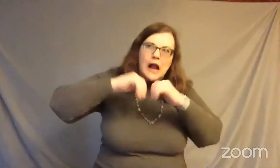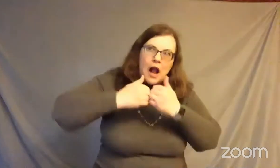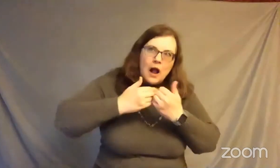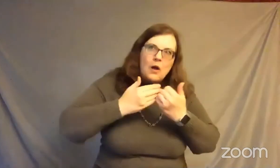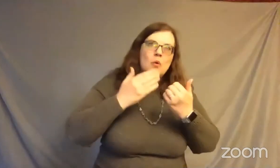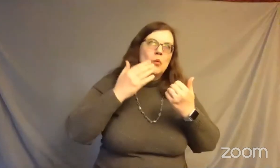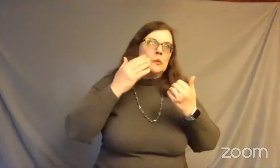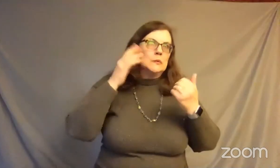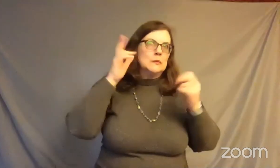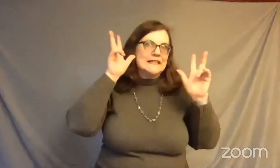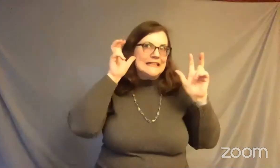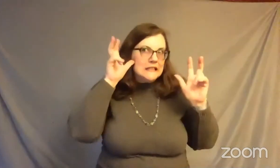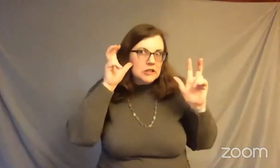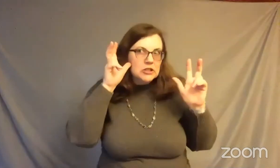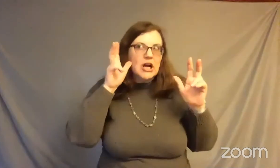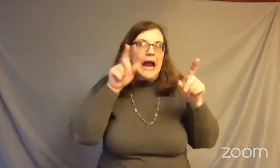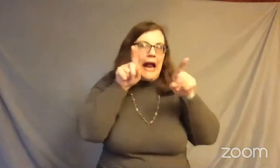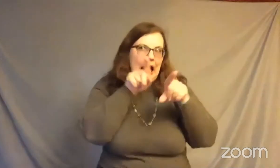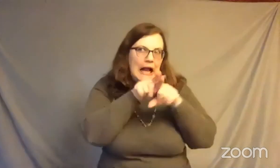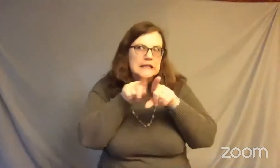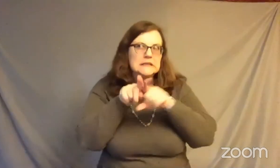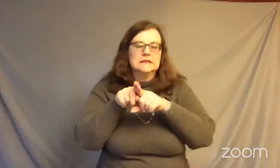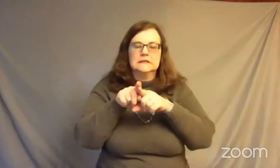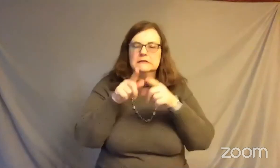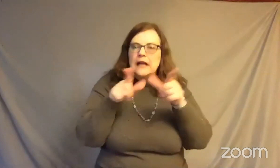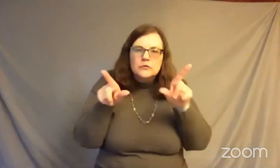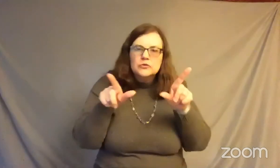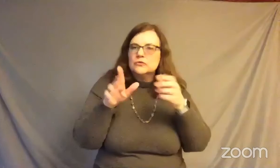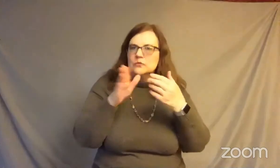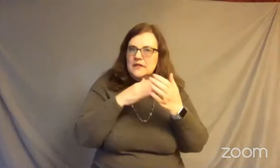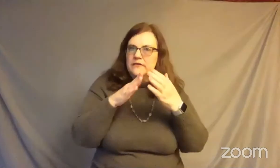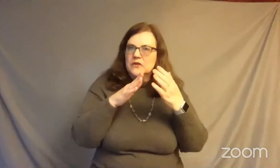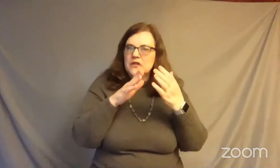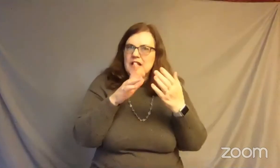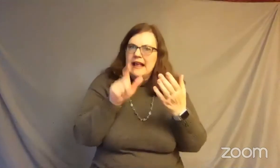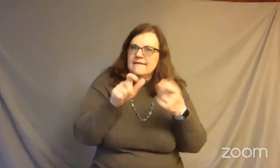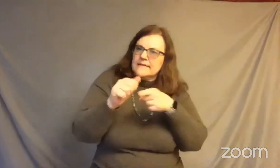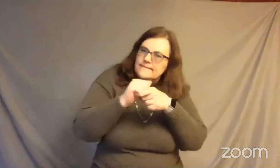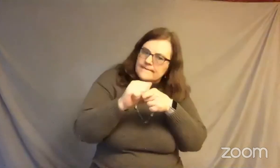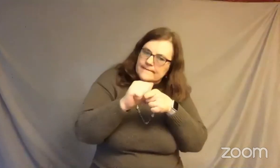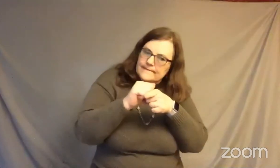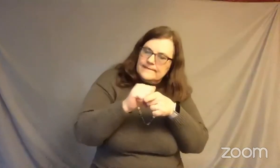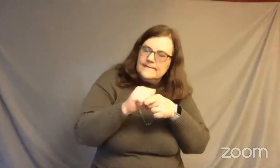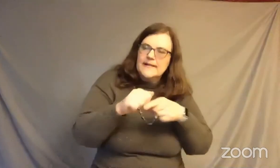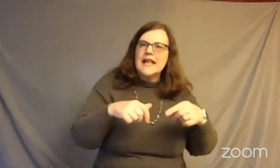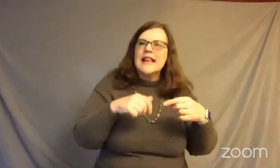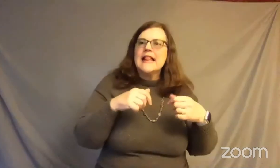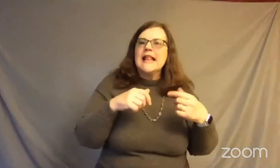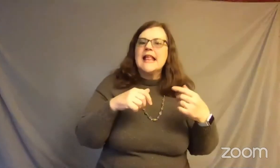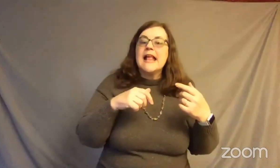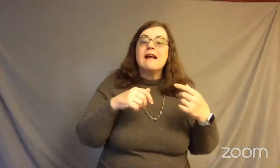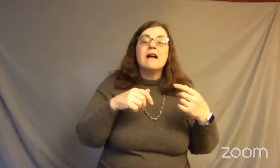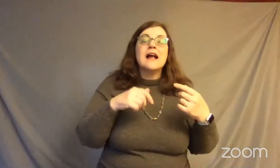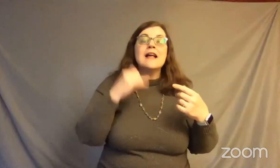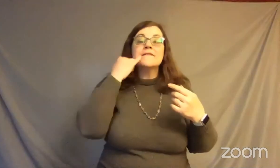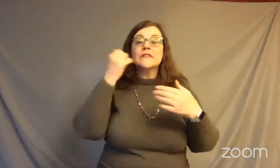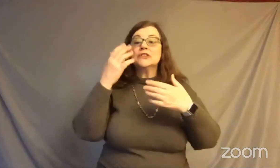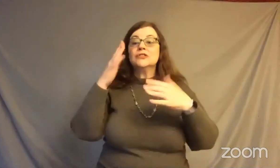A child who has a cochlear implant must learn how to listen at the same time that they're trying to acquire